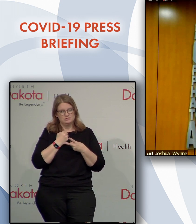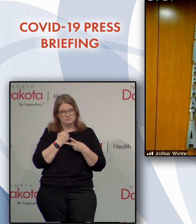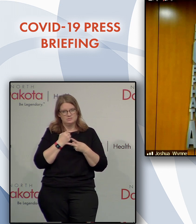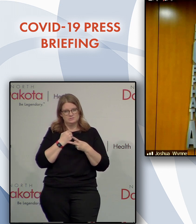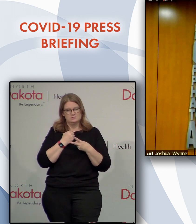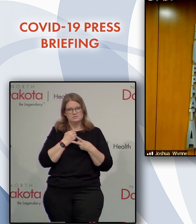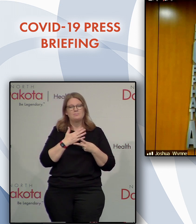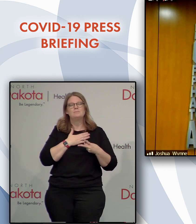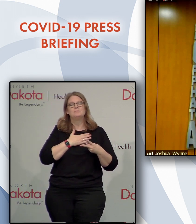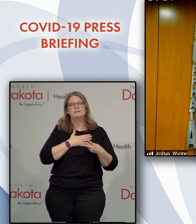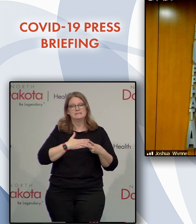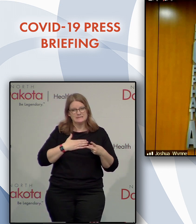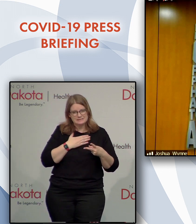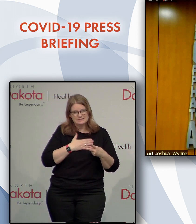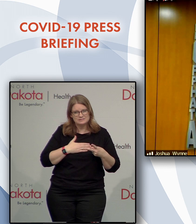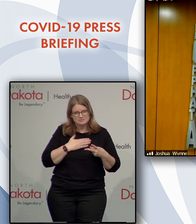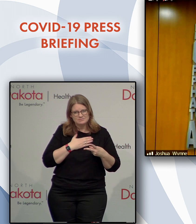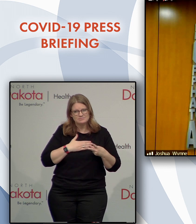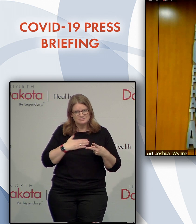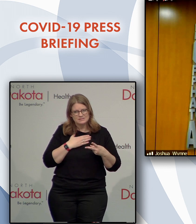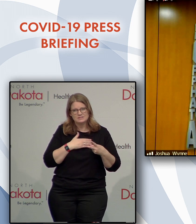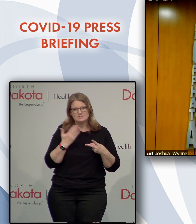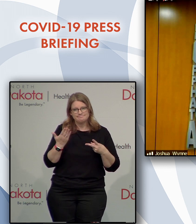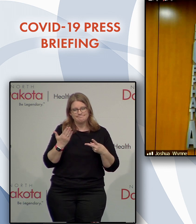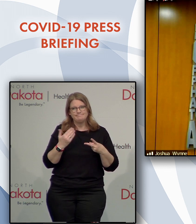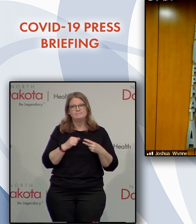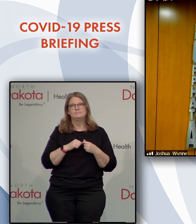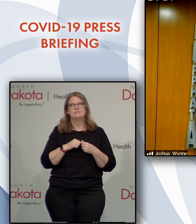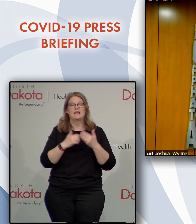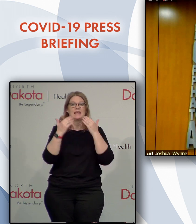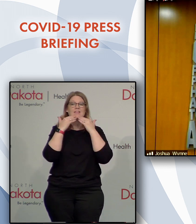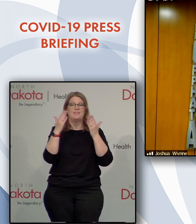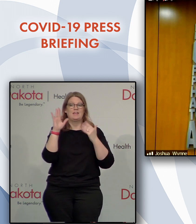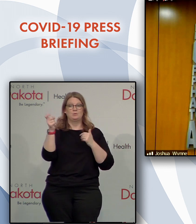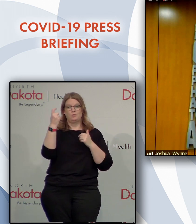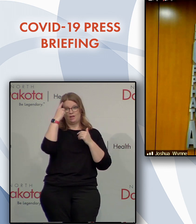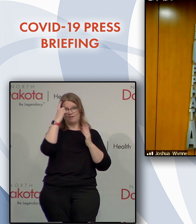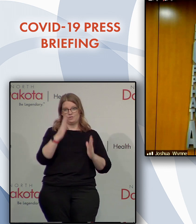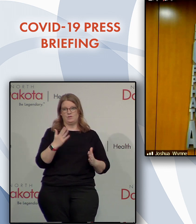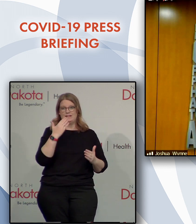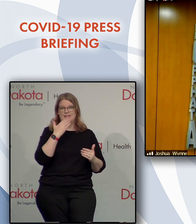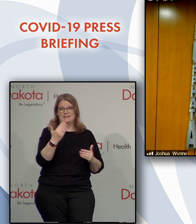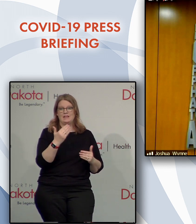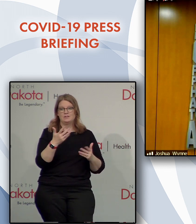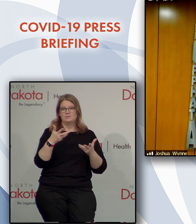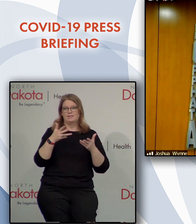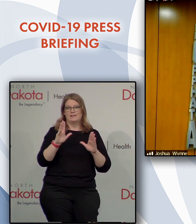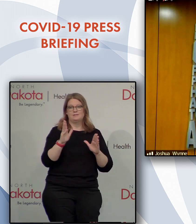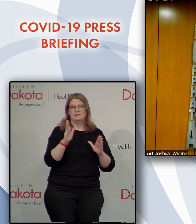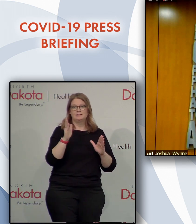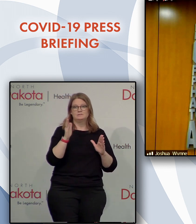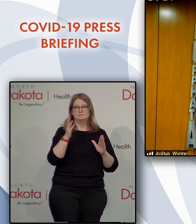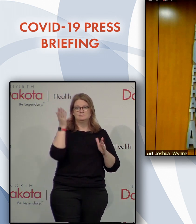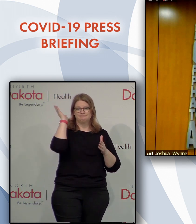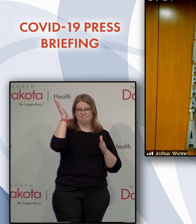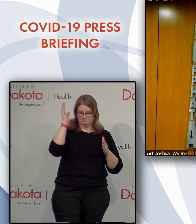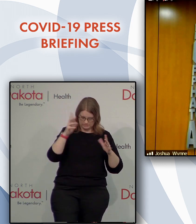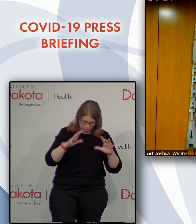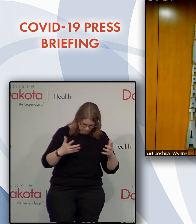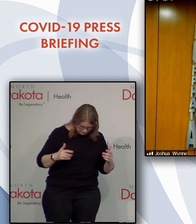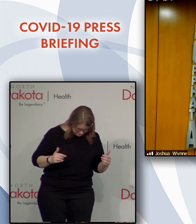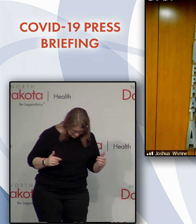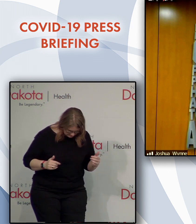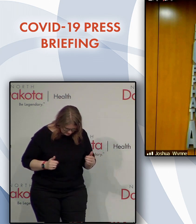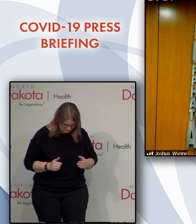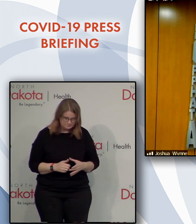get vaccinated when your turn comes. Thank you, Governor, and thank you for letting me address the group.